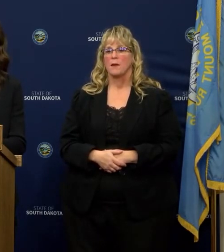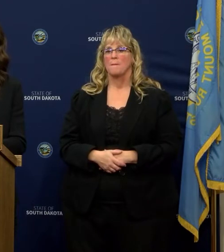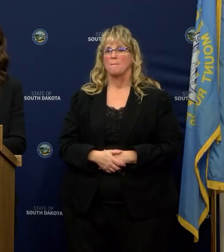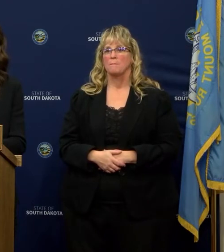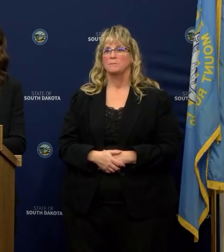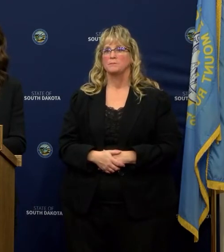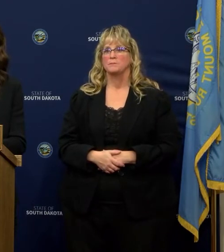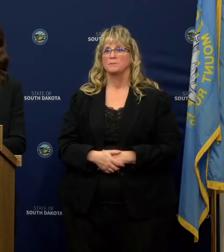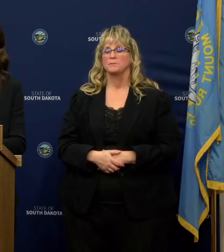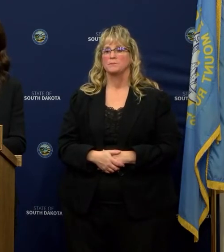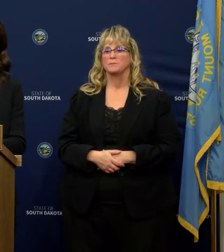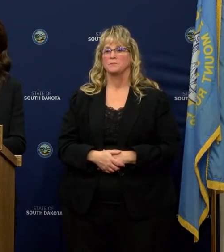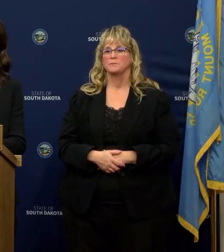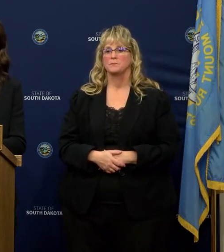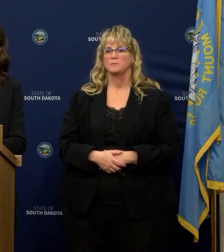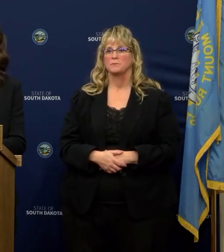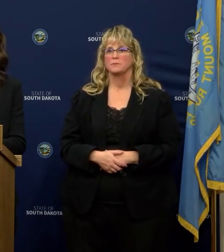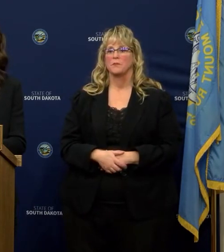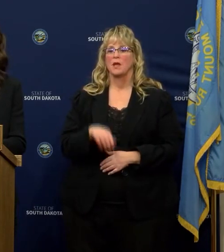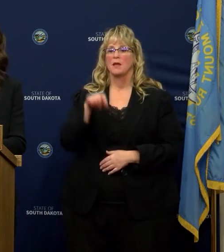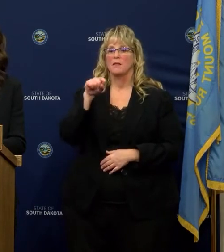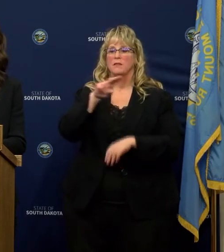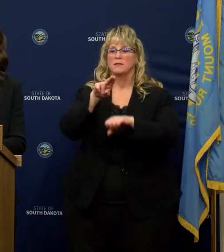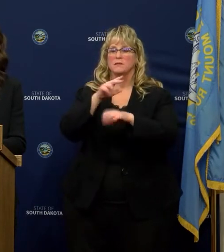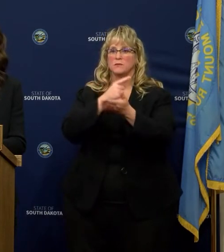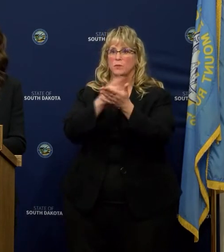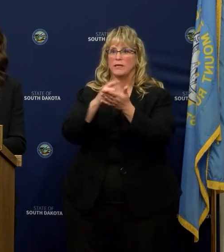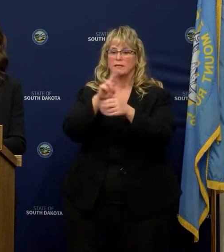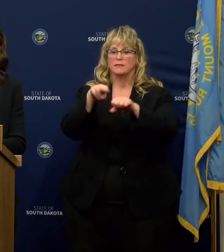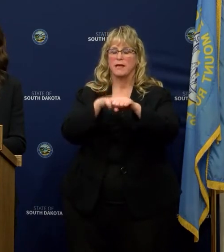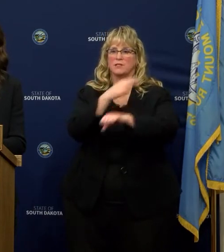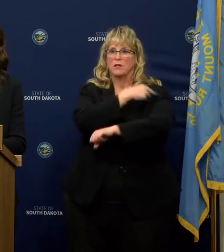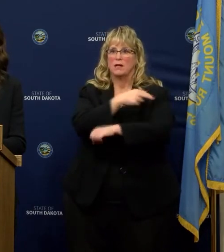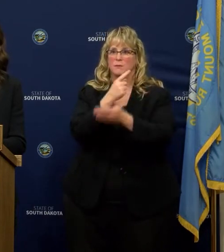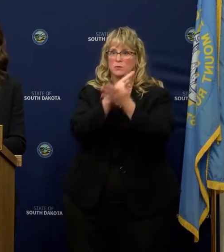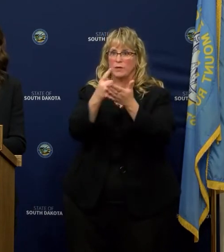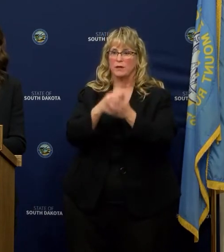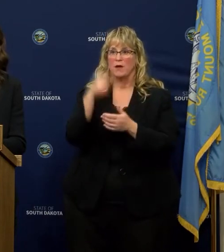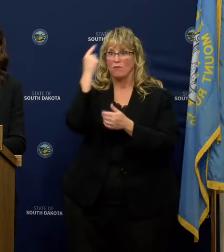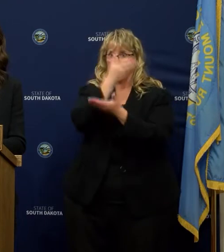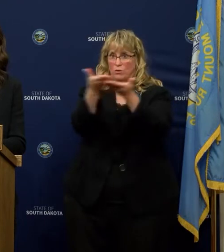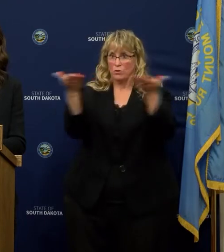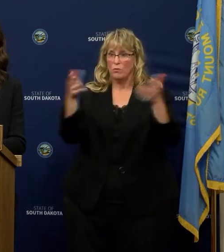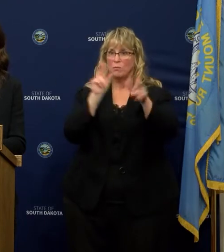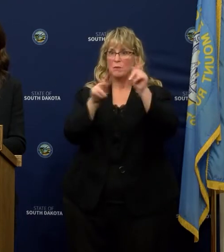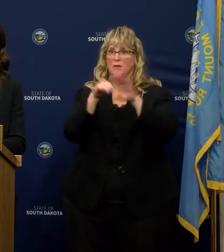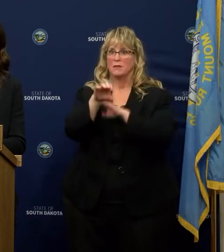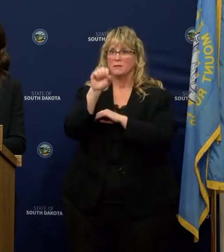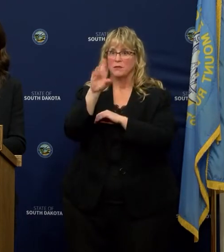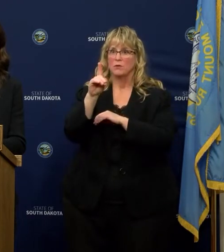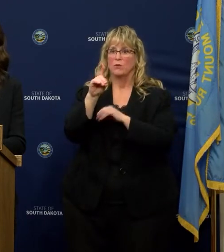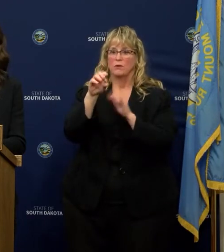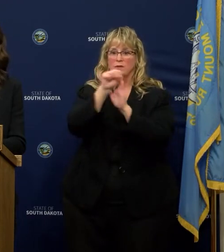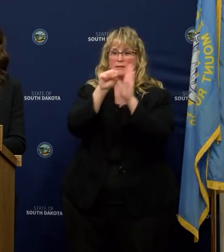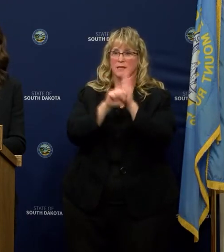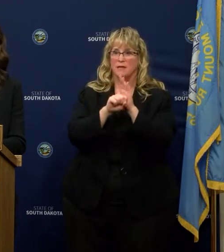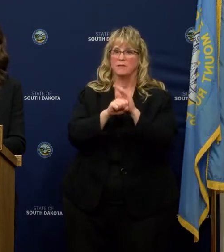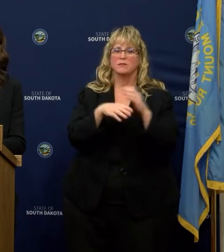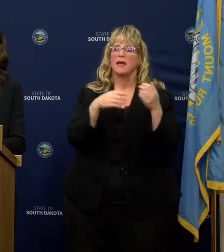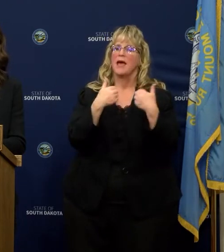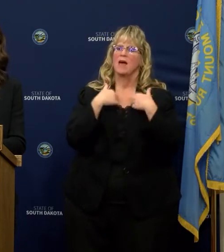with this week. This week is National Hospital Week, and so for all of you across the state of South Dakota, if you have the opportunity